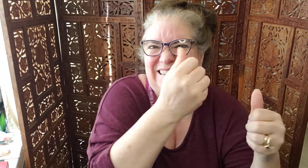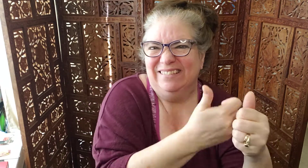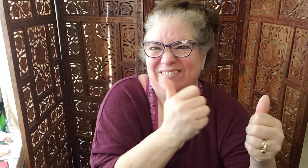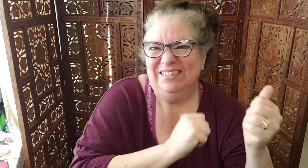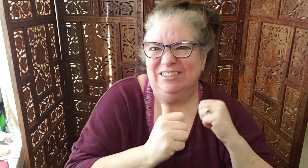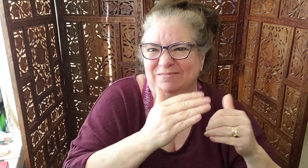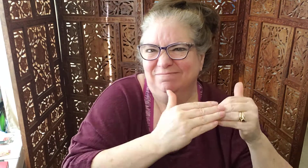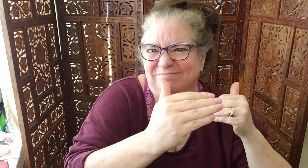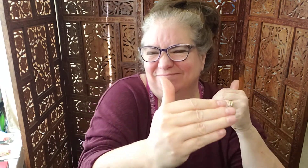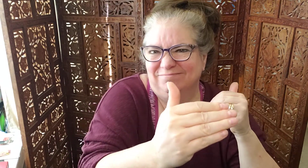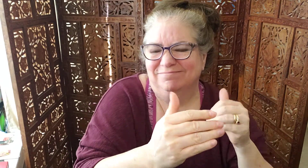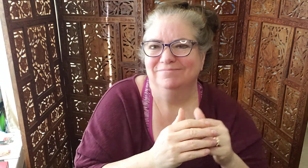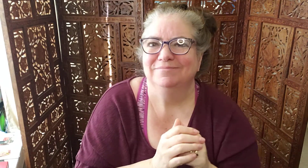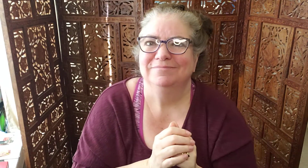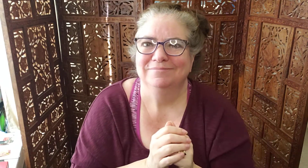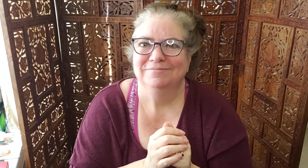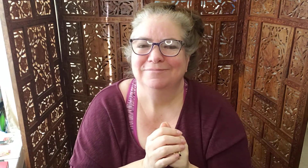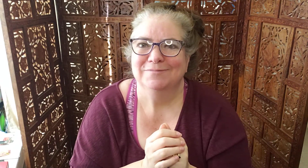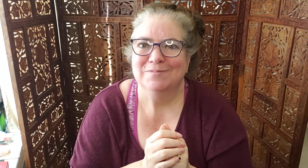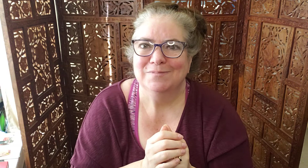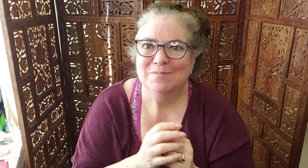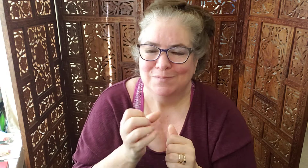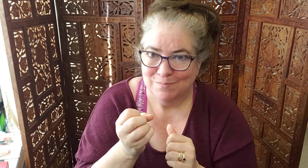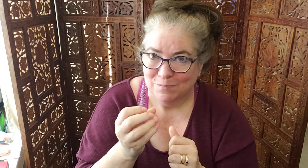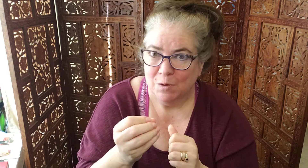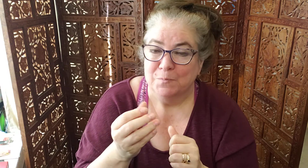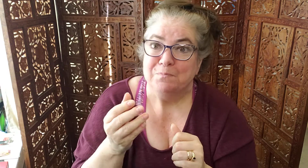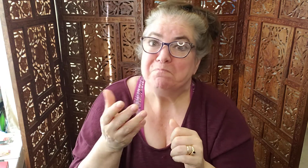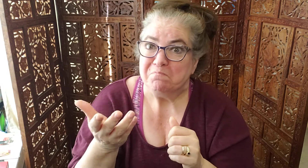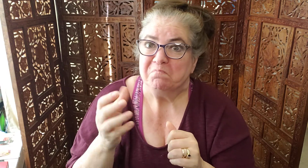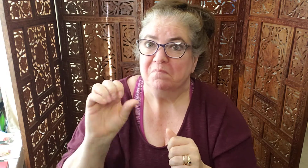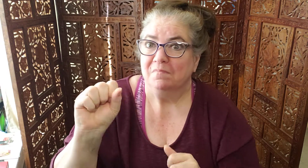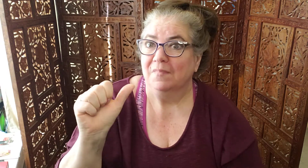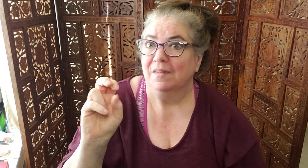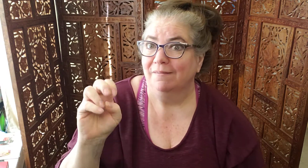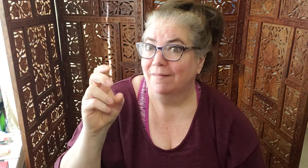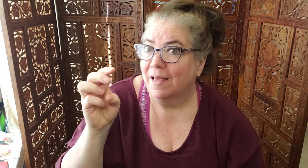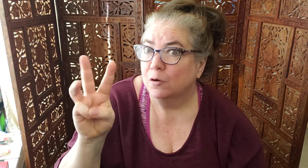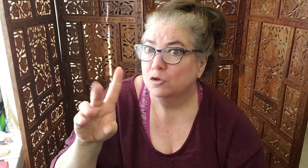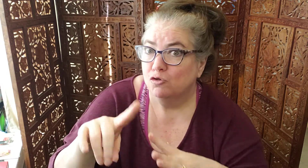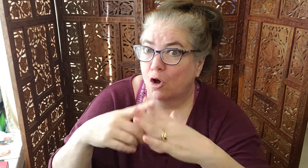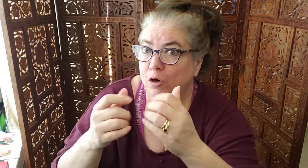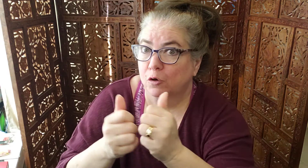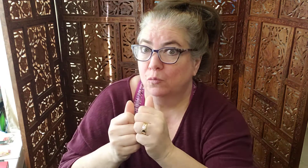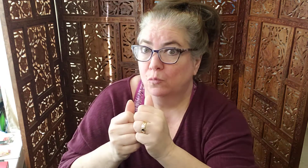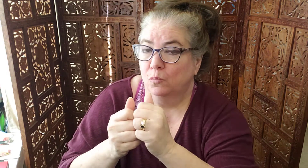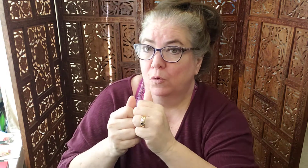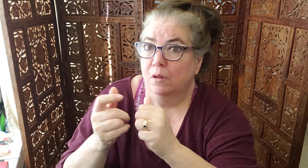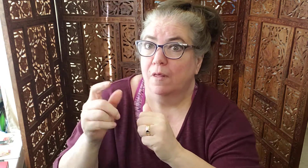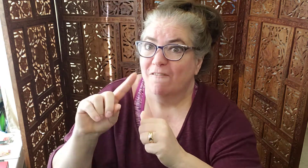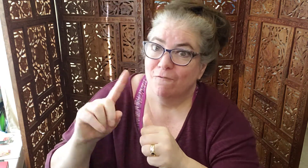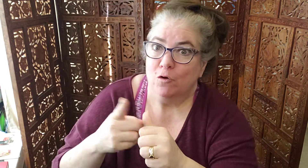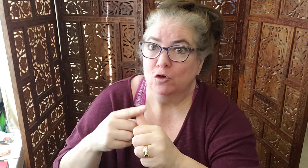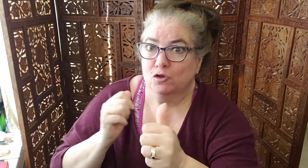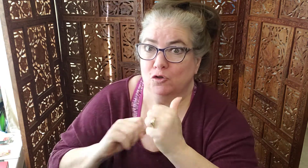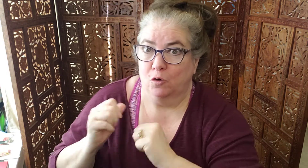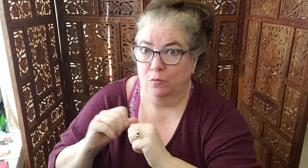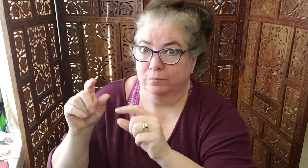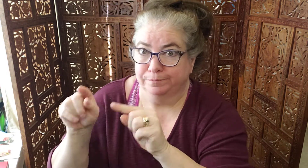showman, simply called The Follies. Ziegfeld's review took the French Fallait Bergère and made